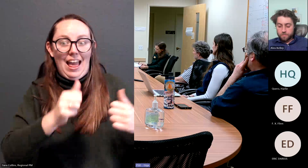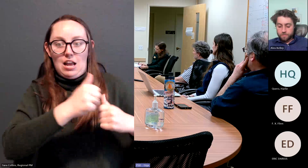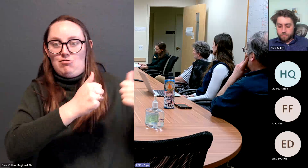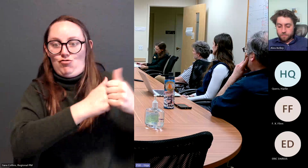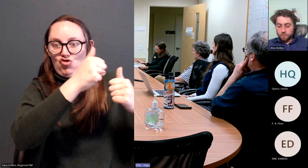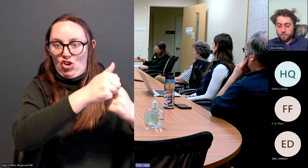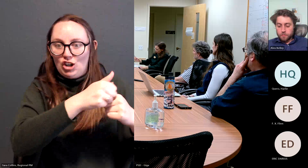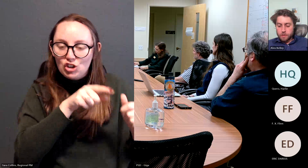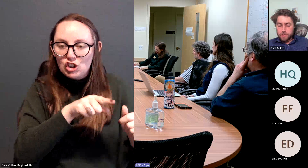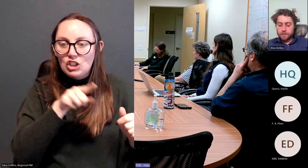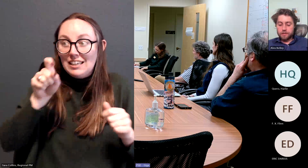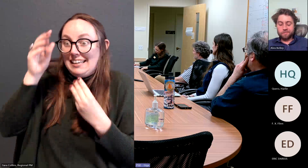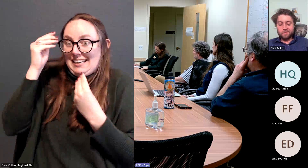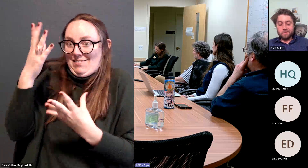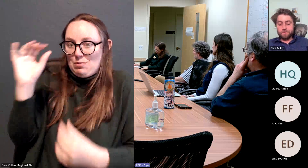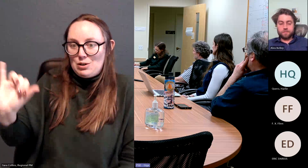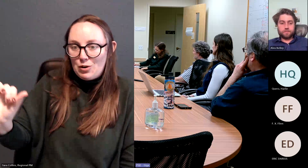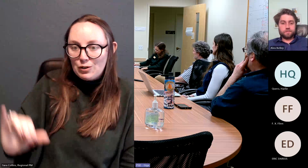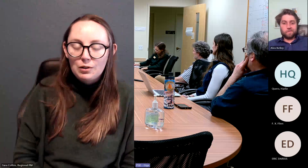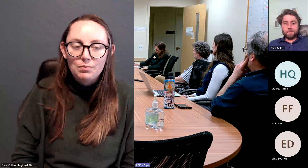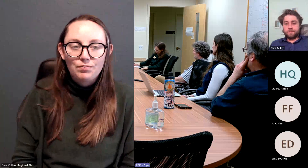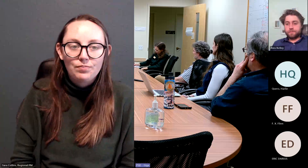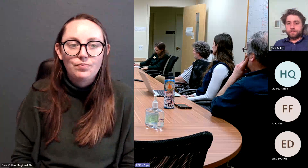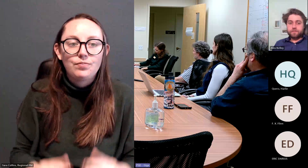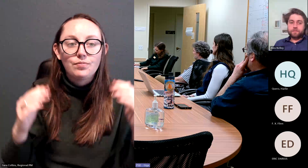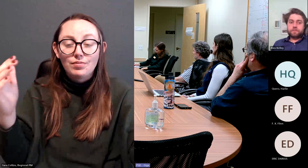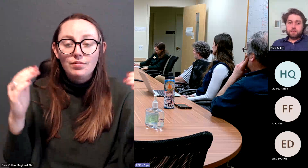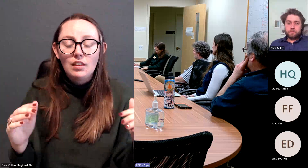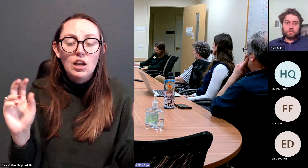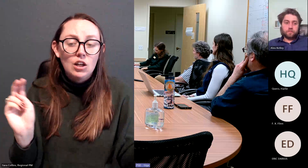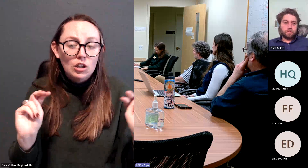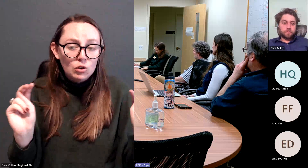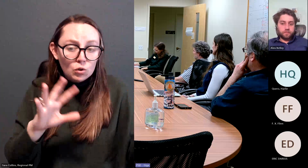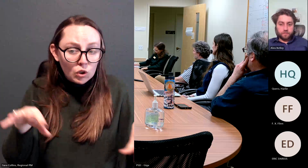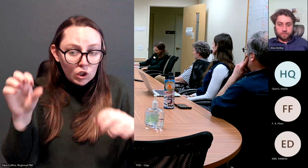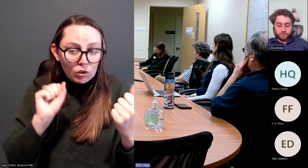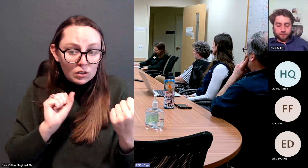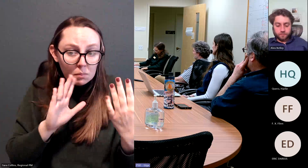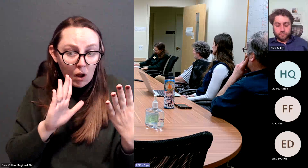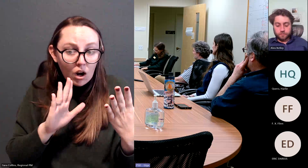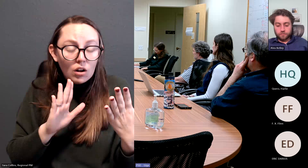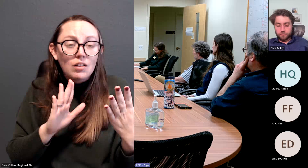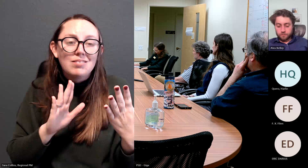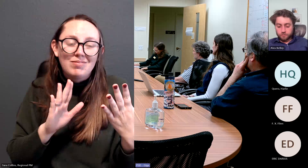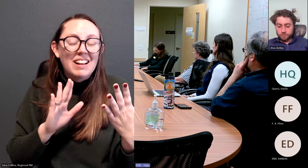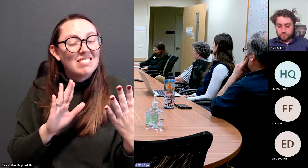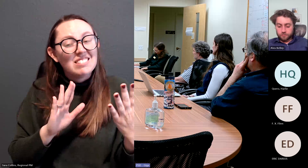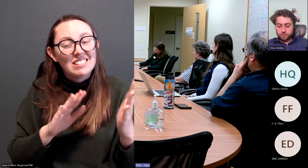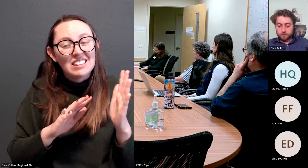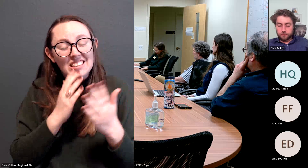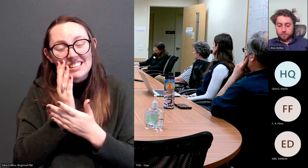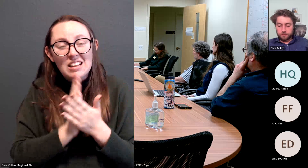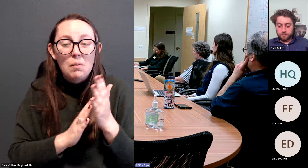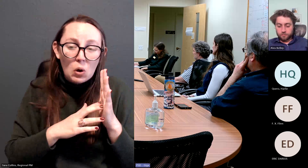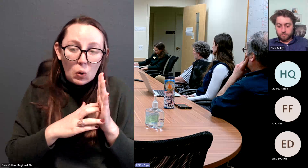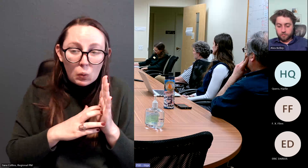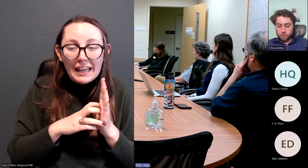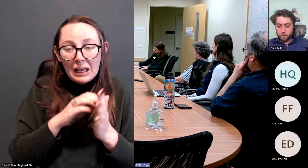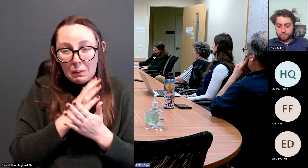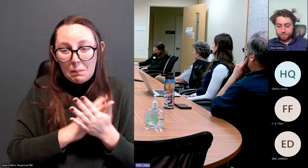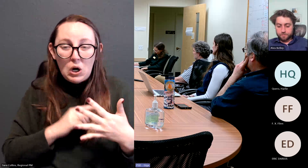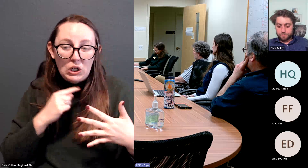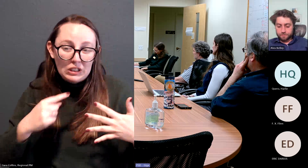model proposed, I believe there's some weaknesses in the Mac Mountain chapter, but the